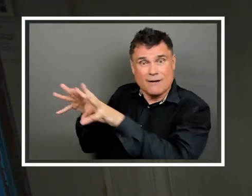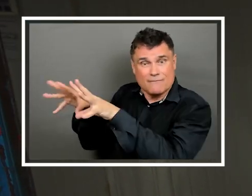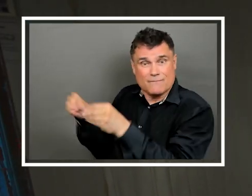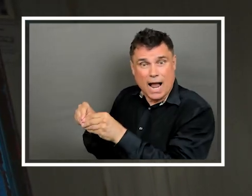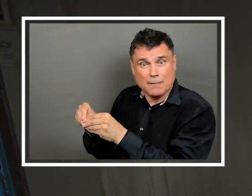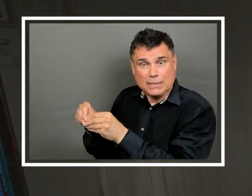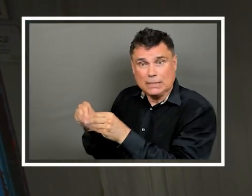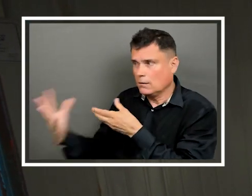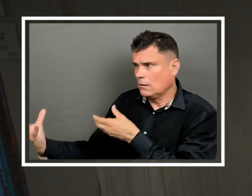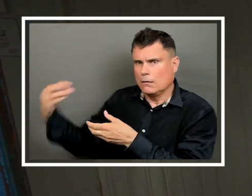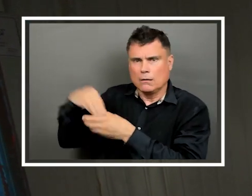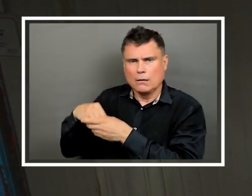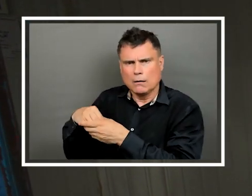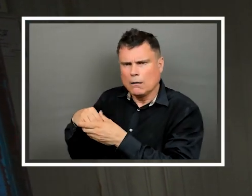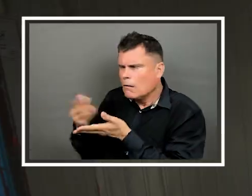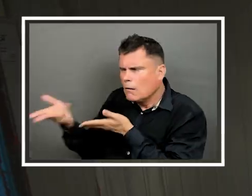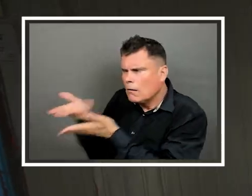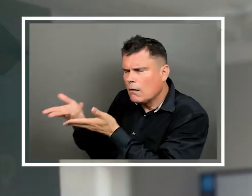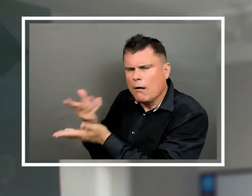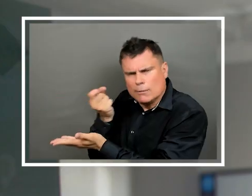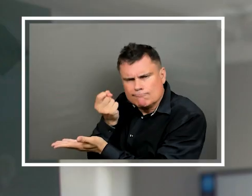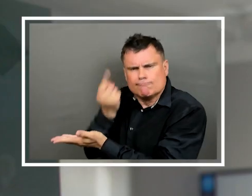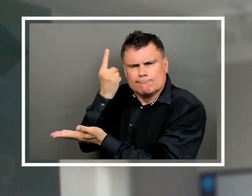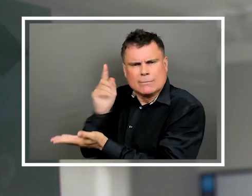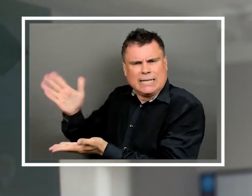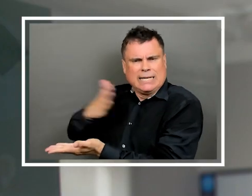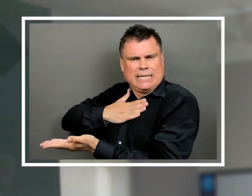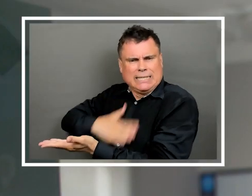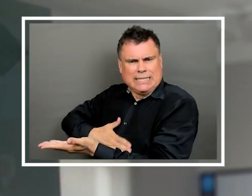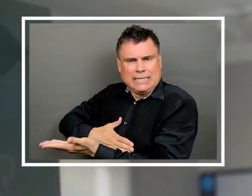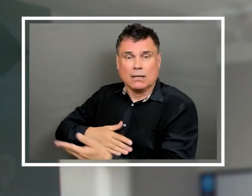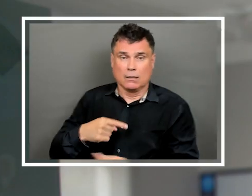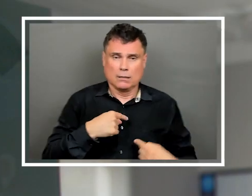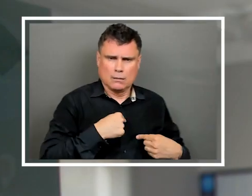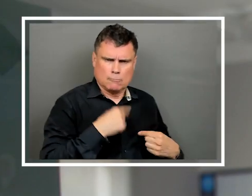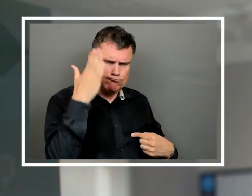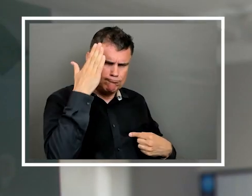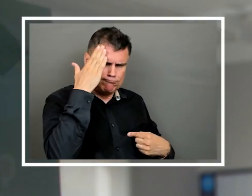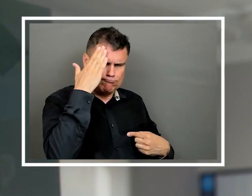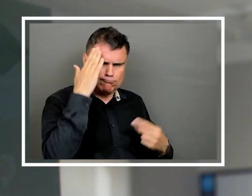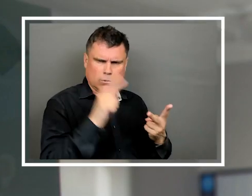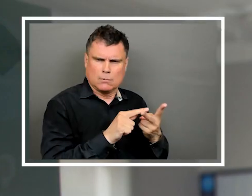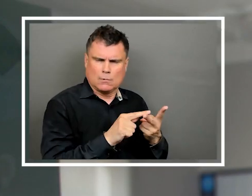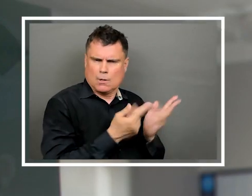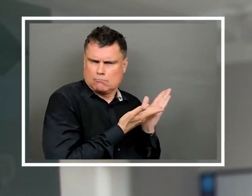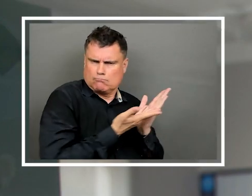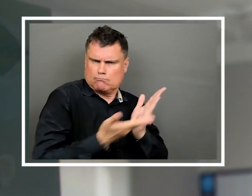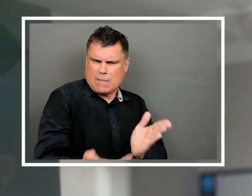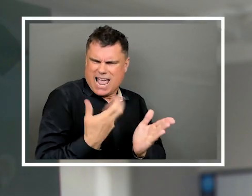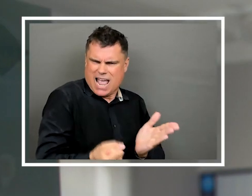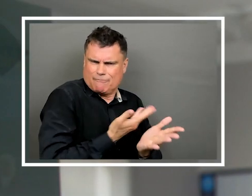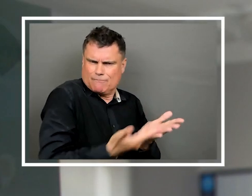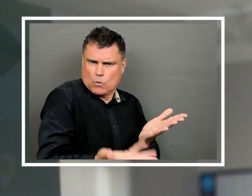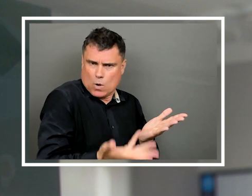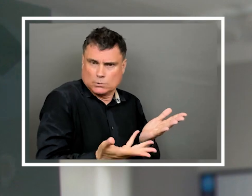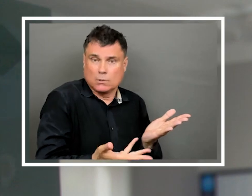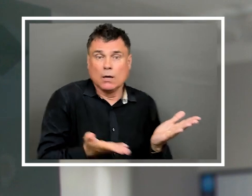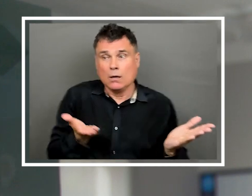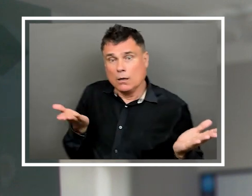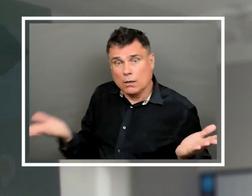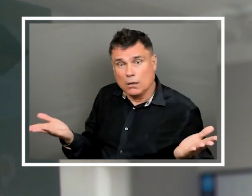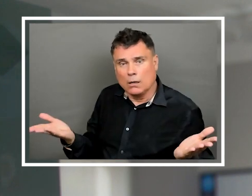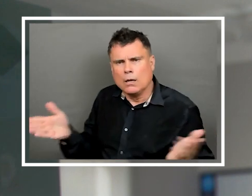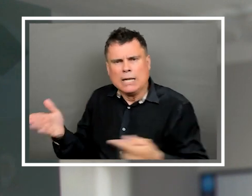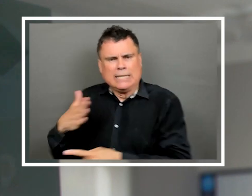family, to understand what they need. It's a collaborative effort between what we know, what we can bring to the table, in addition to